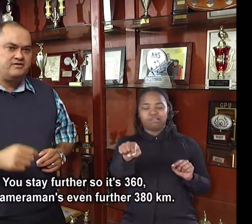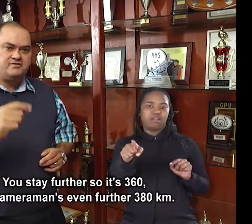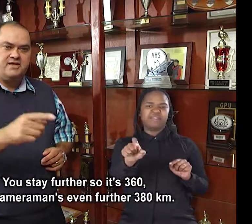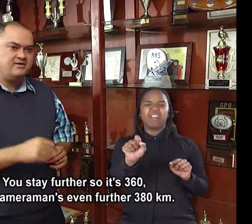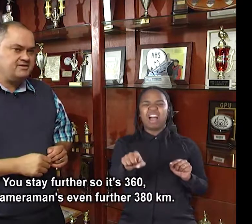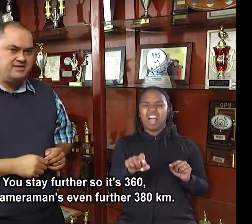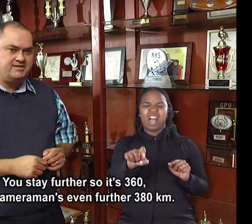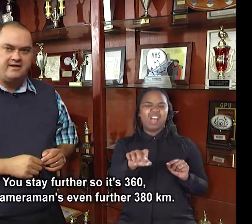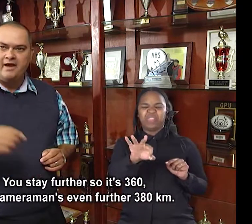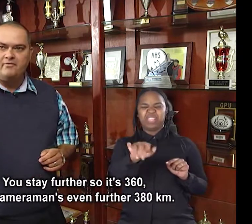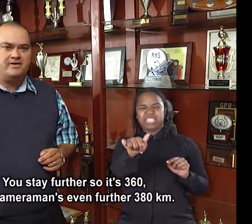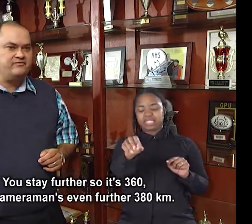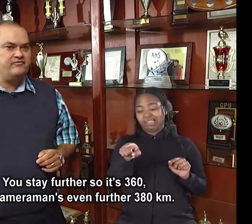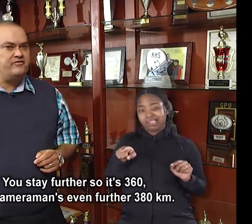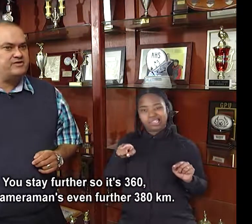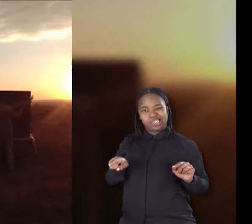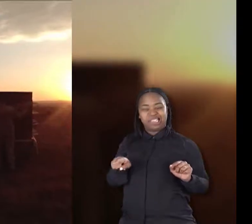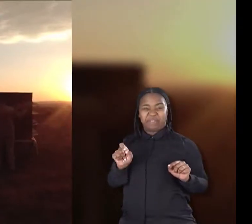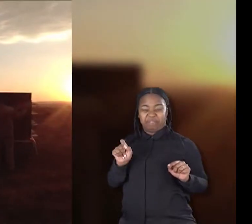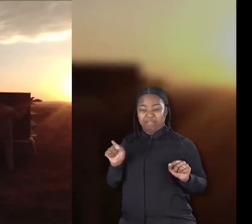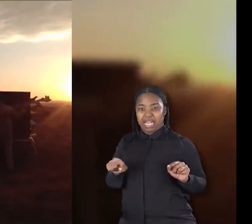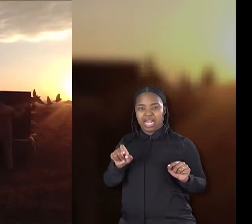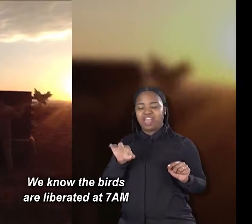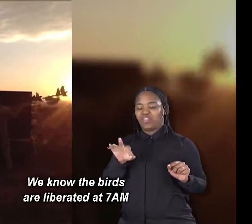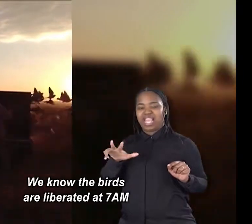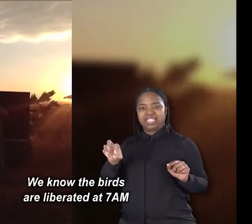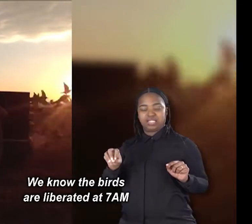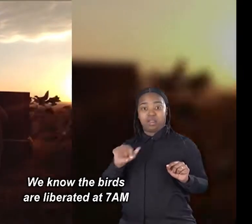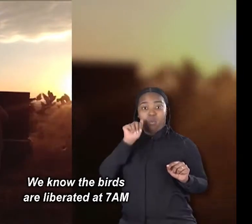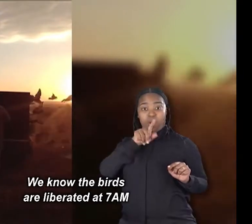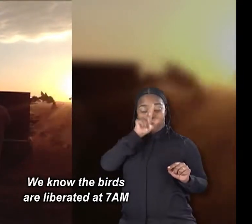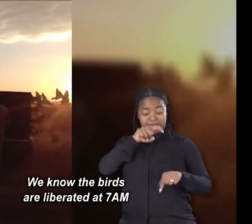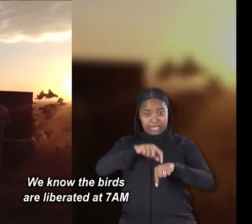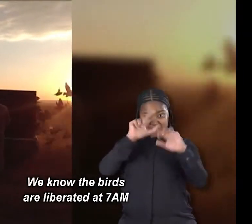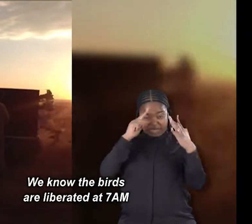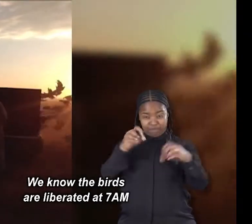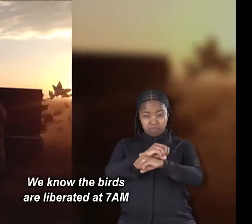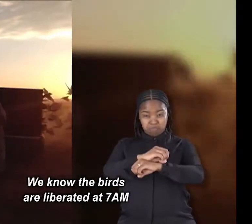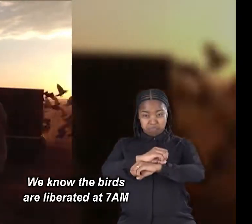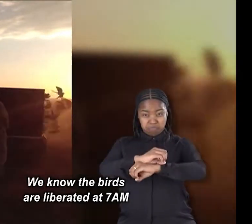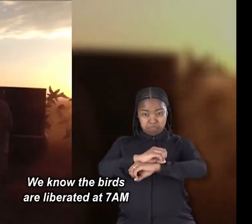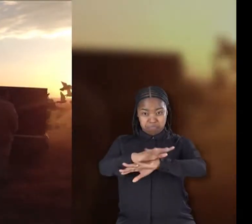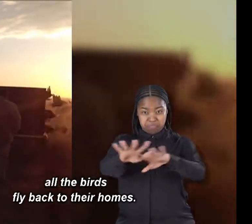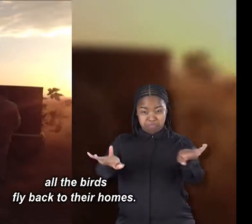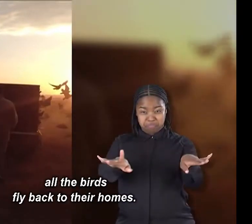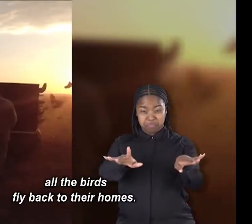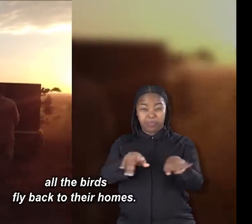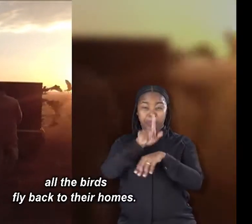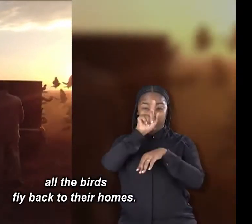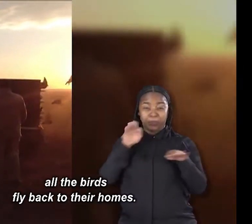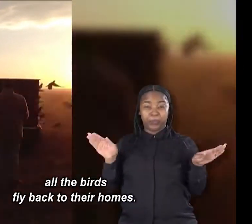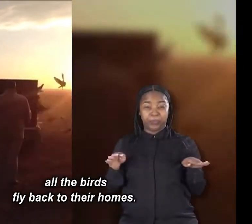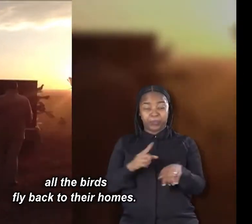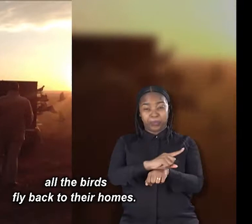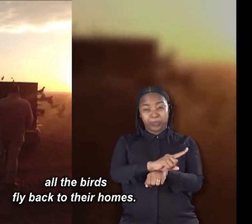stay further, so it's 360. The cameraman's even further, it's 380. We know the birds are liberated at 7 o'clock. The birds all fly